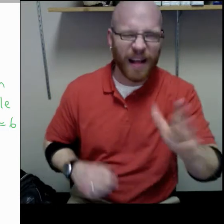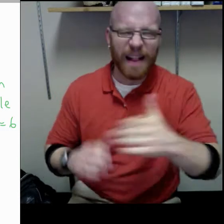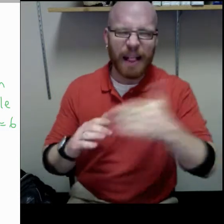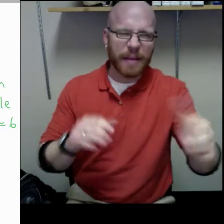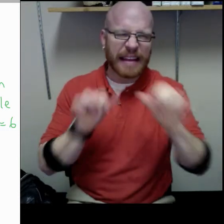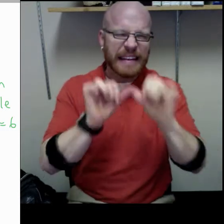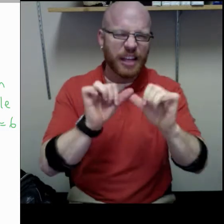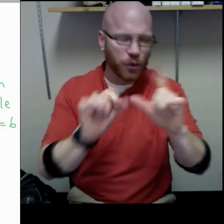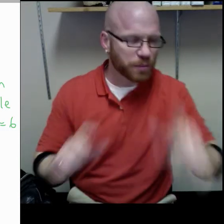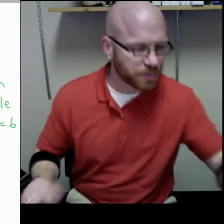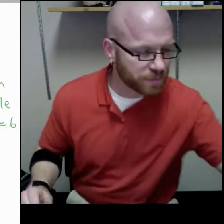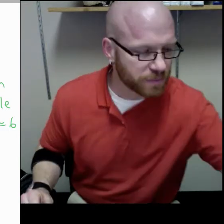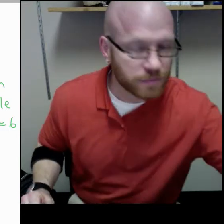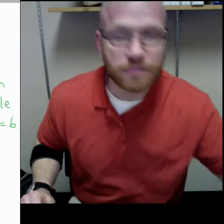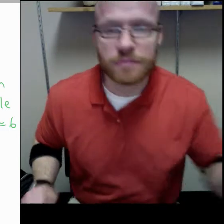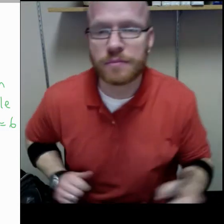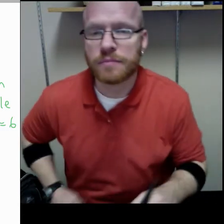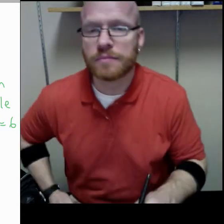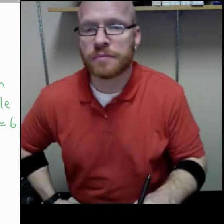So, let me continue.